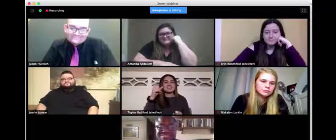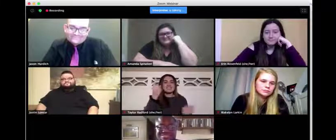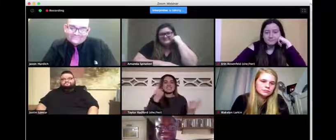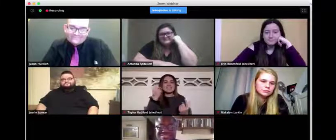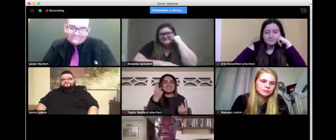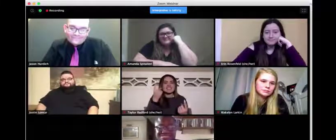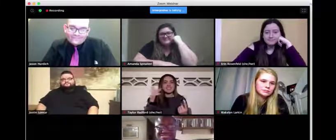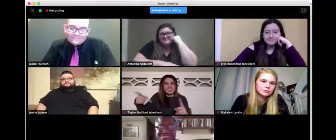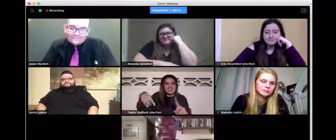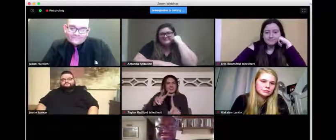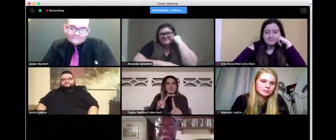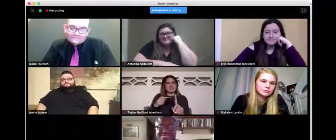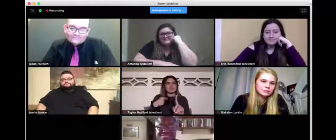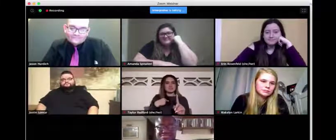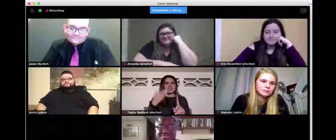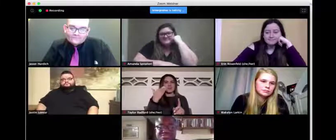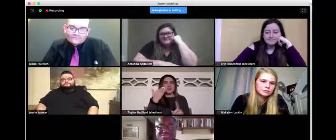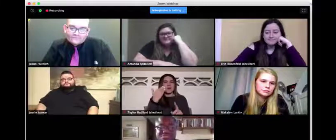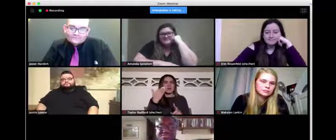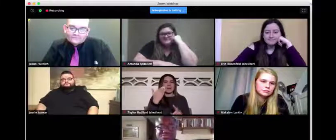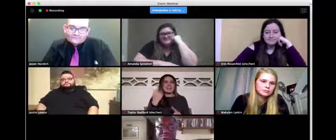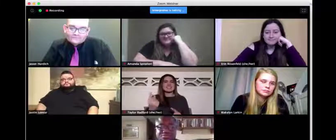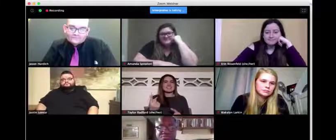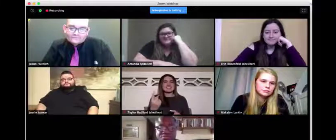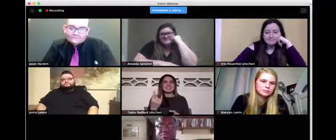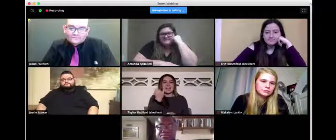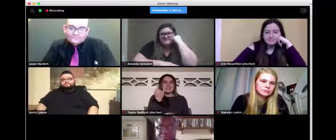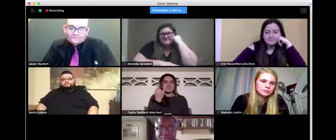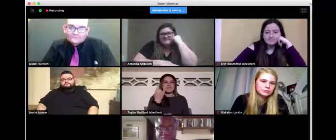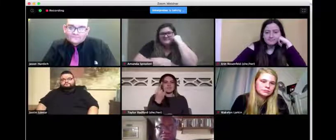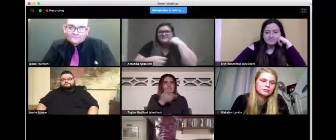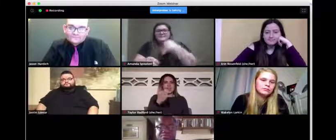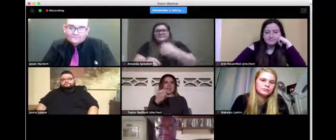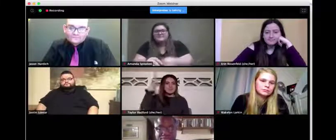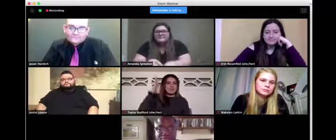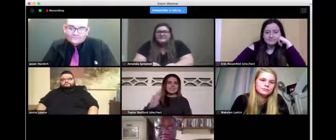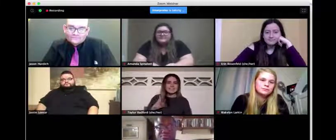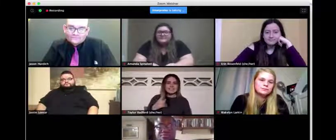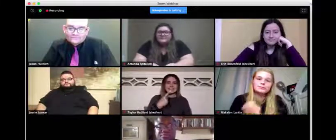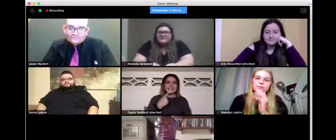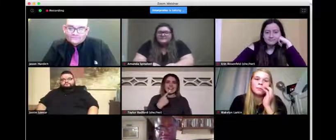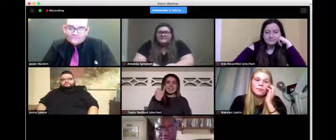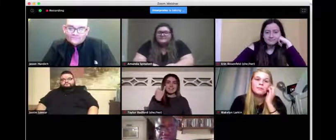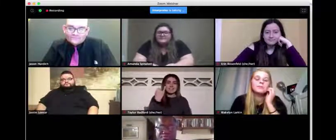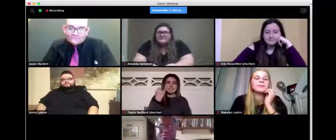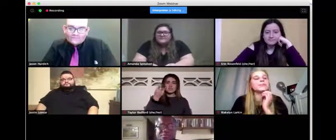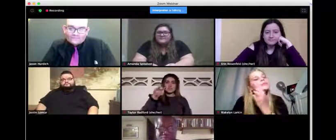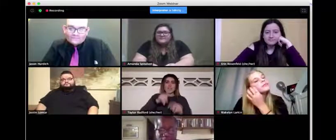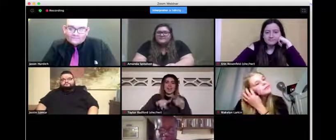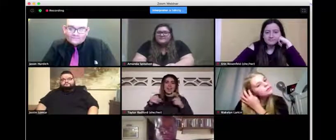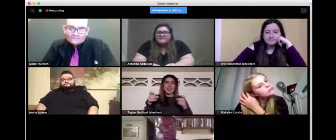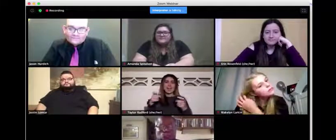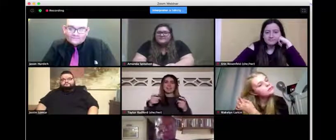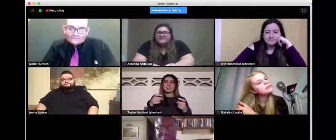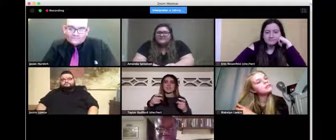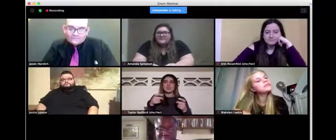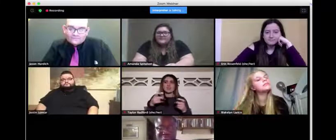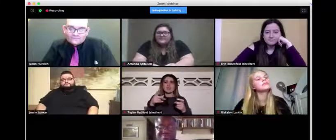a different, like in the past, you can't really control people running up and meeting you, wanting to meet you, wanting pictures with you. You can't